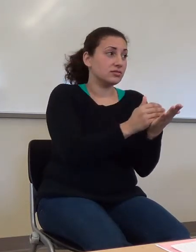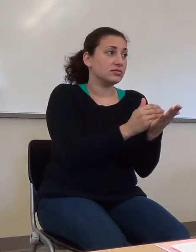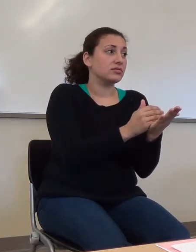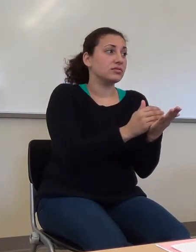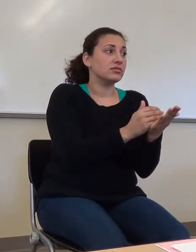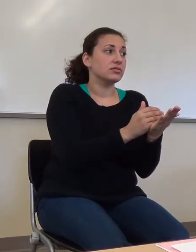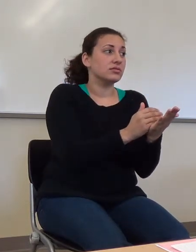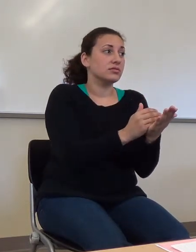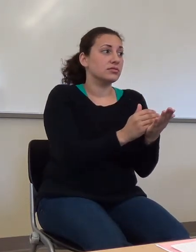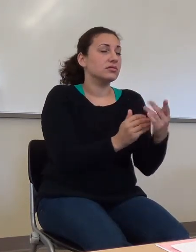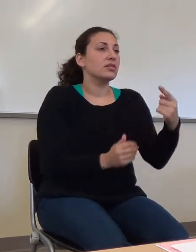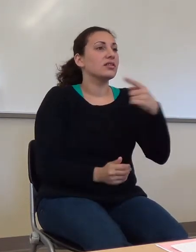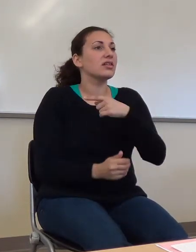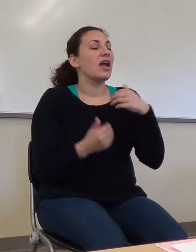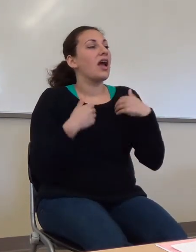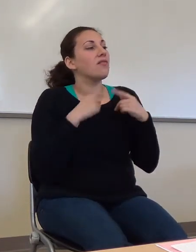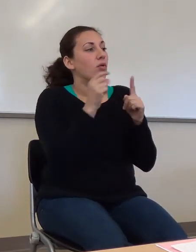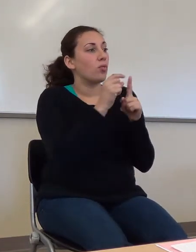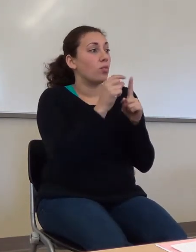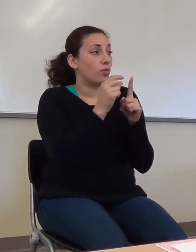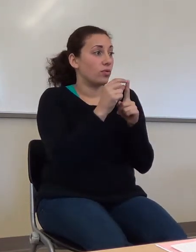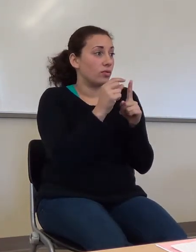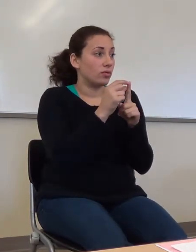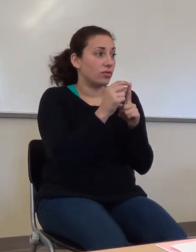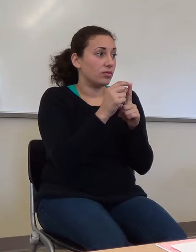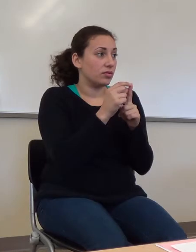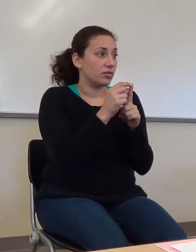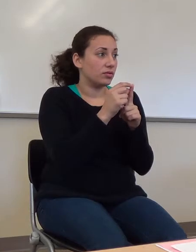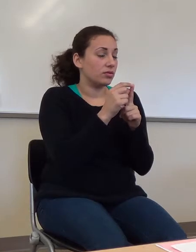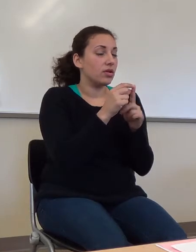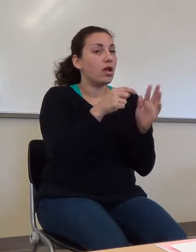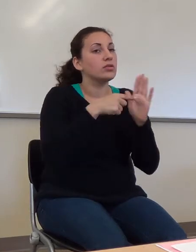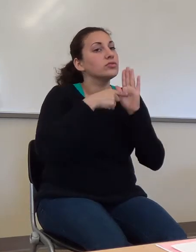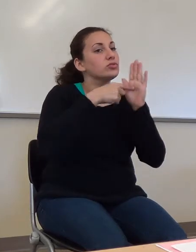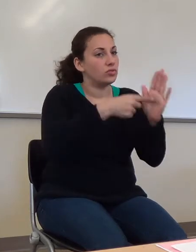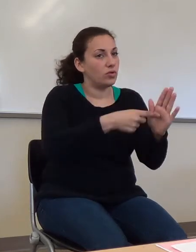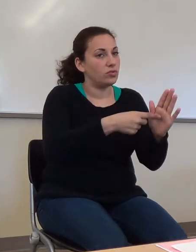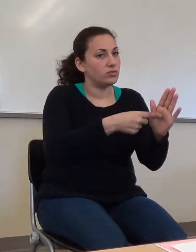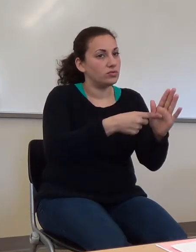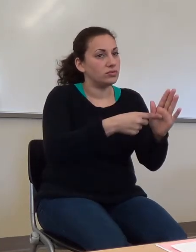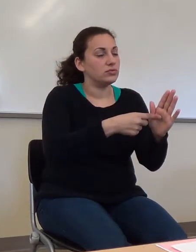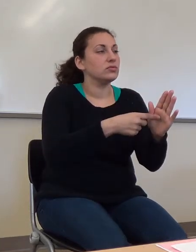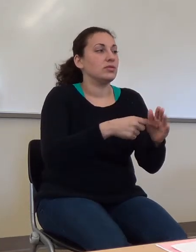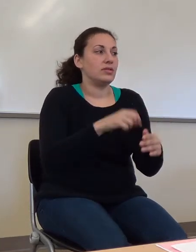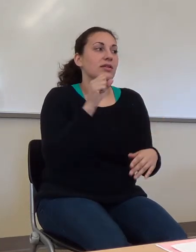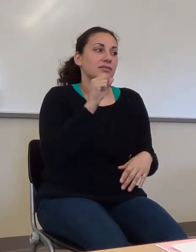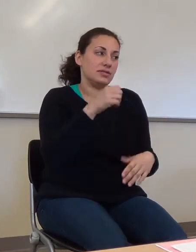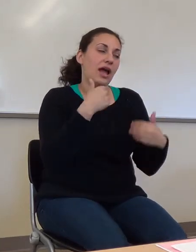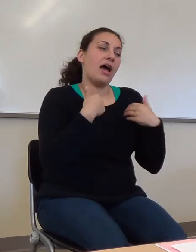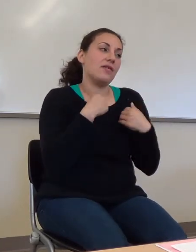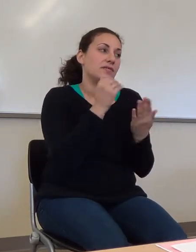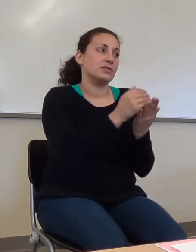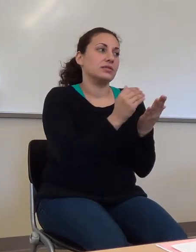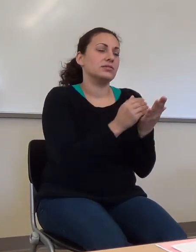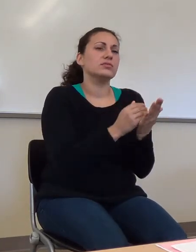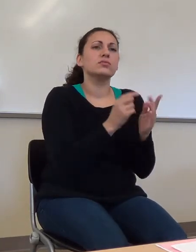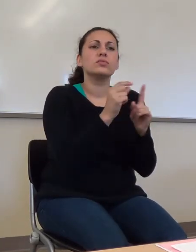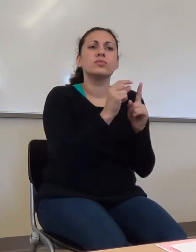that they have a word in here that indicates that there was a list in the paragraph. What's the